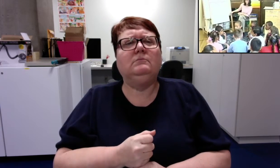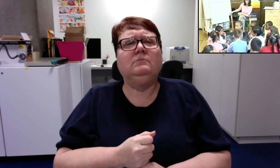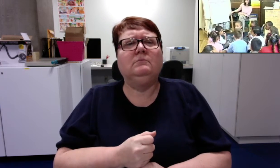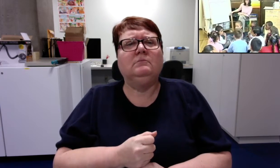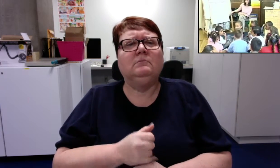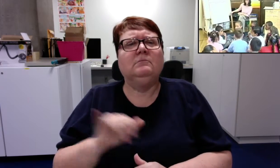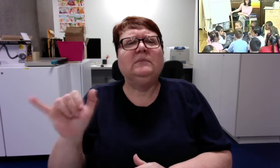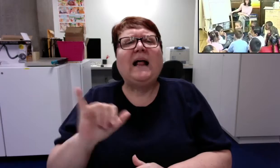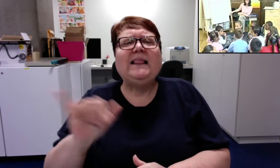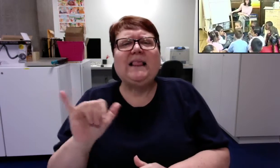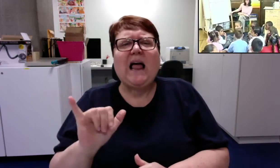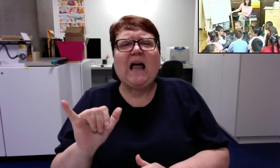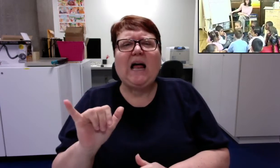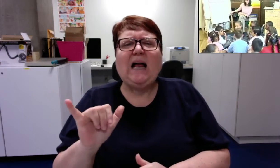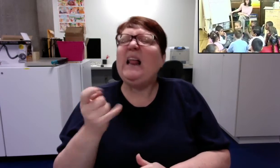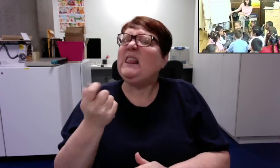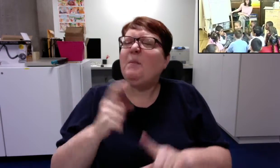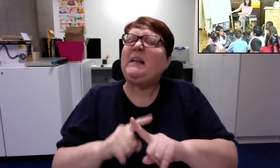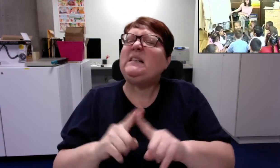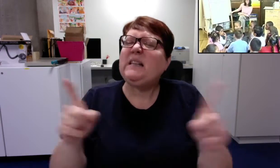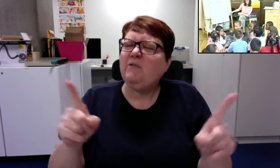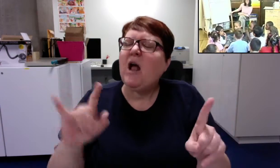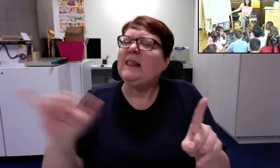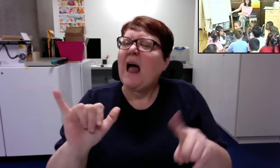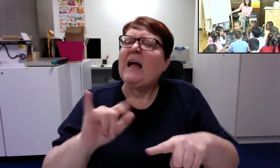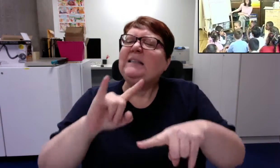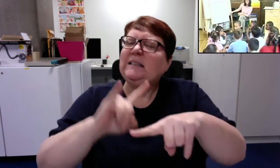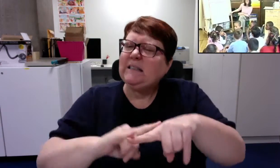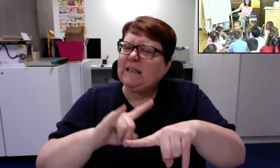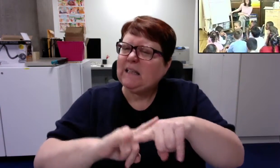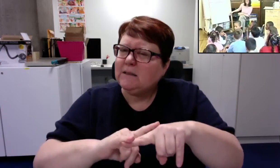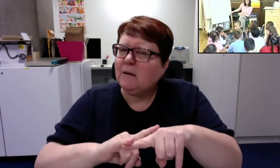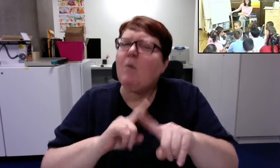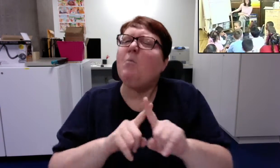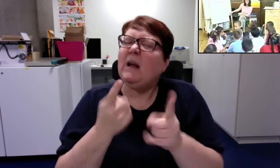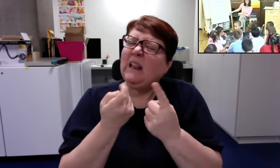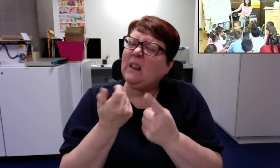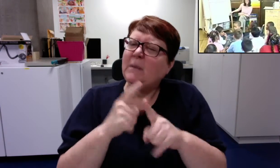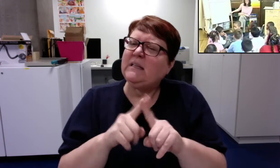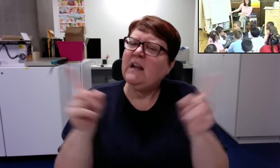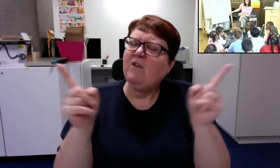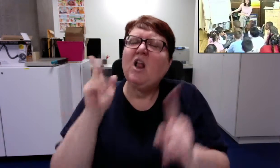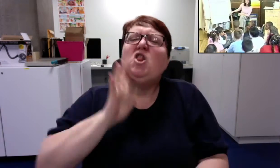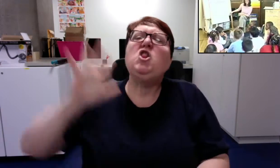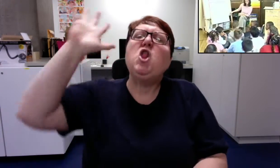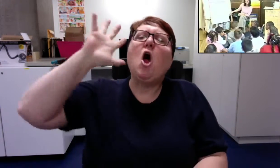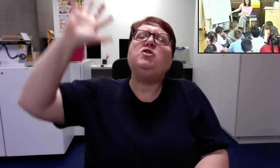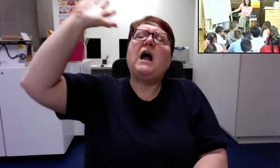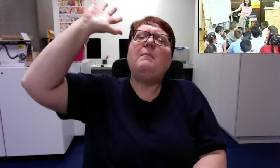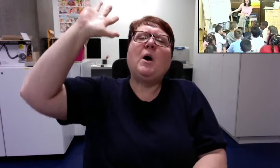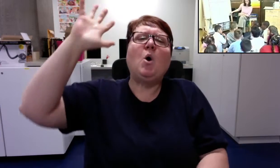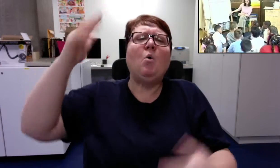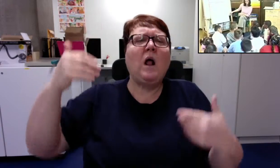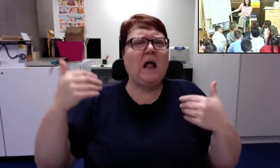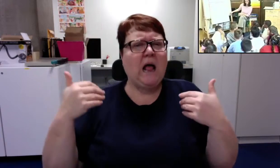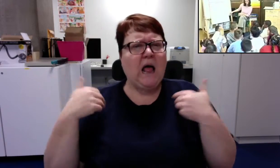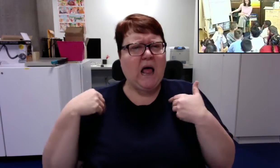is? Yeah. It's a little different. Yeah, it looks different. A long time ago, they had